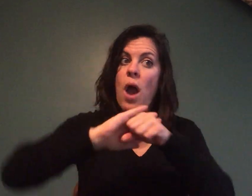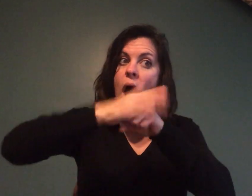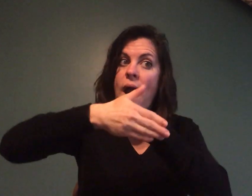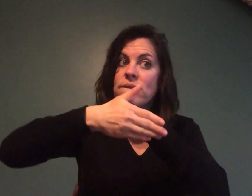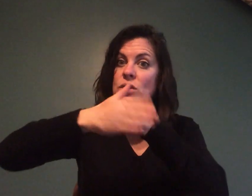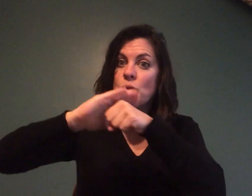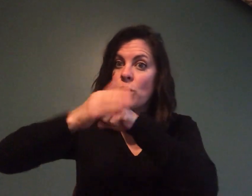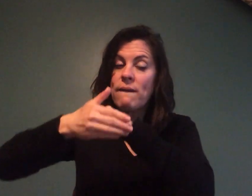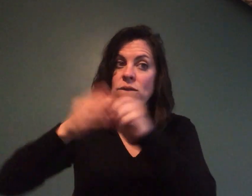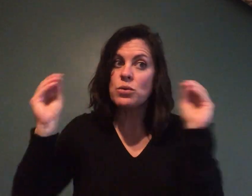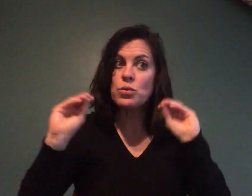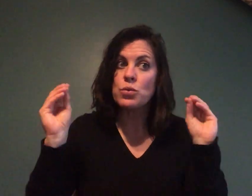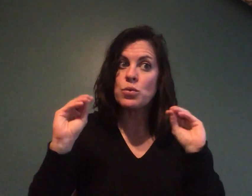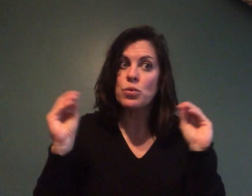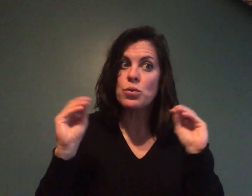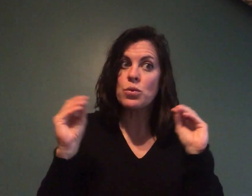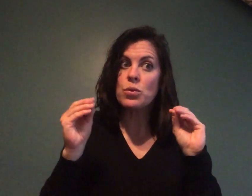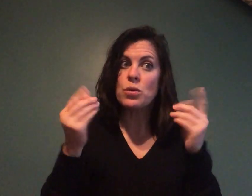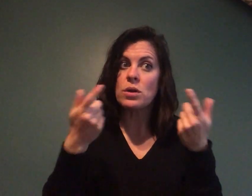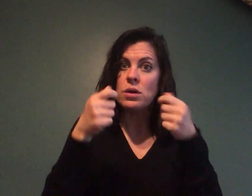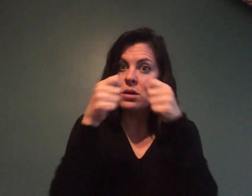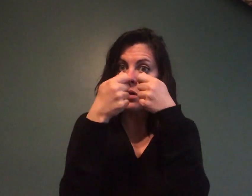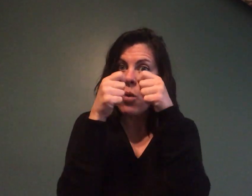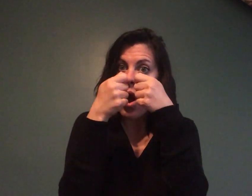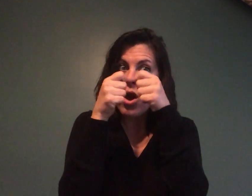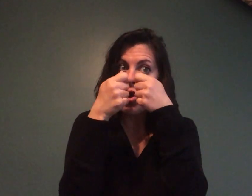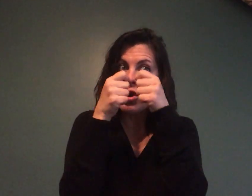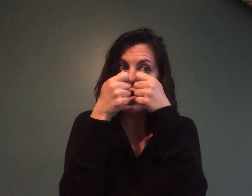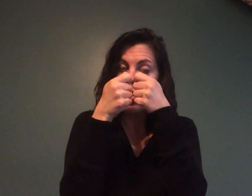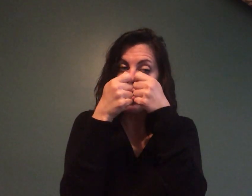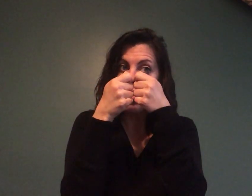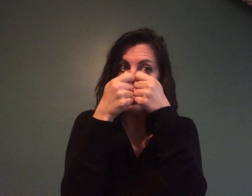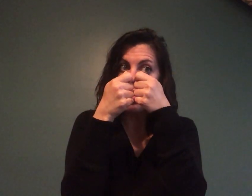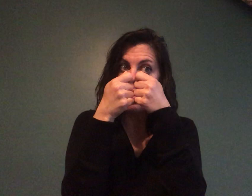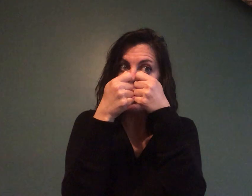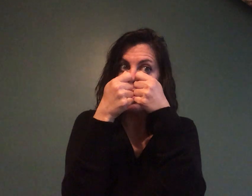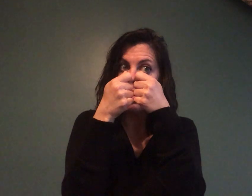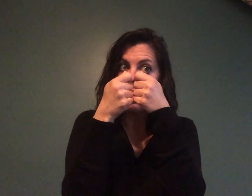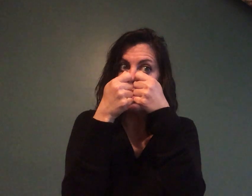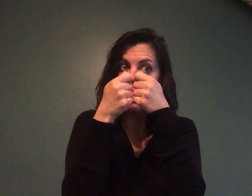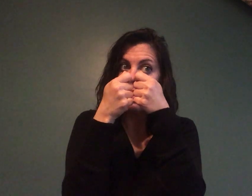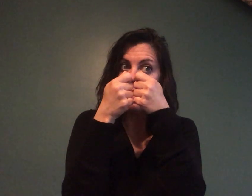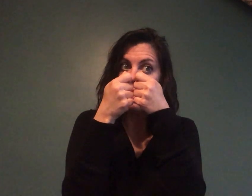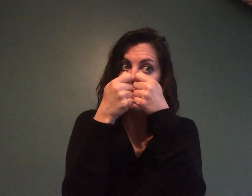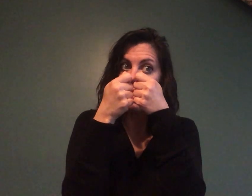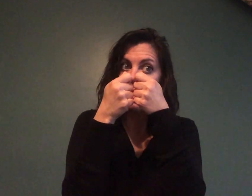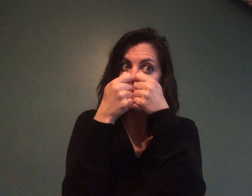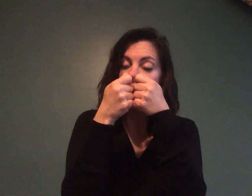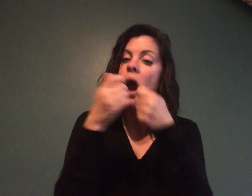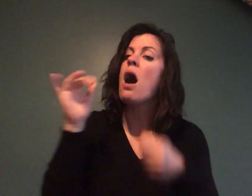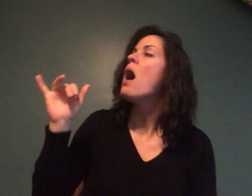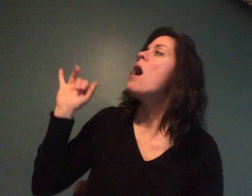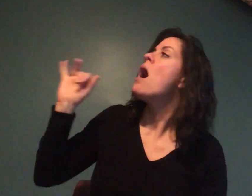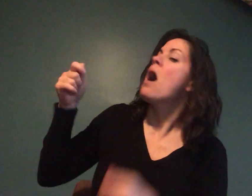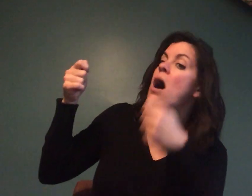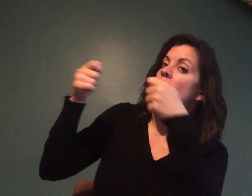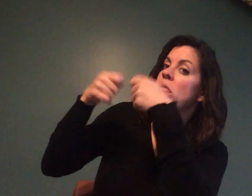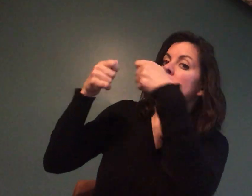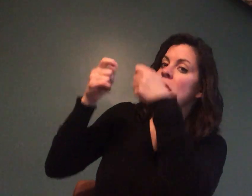gonna shock you. It could be shocked. Okay, let's say you had something like this plugged in. Okay, and your little brother